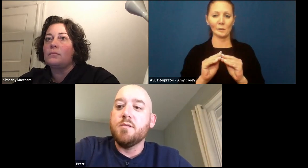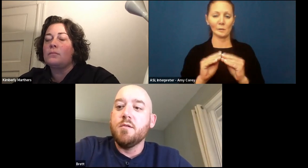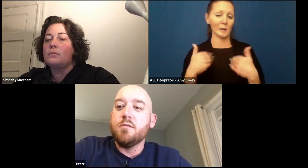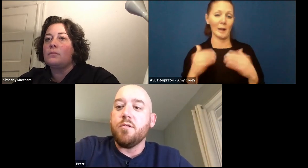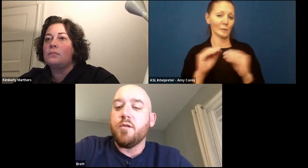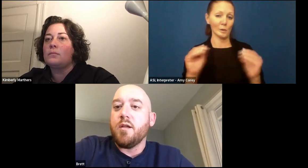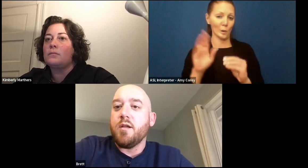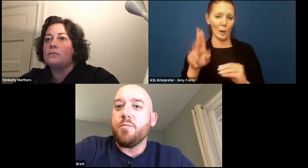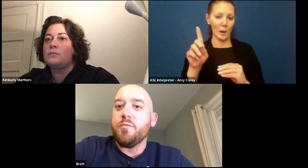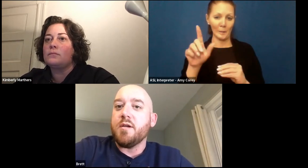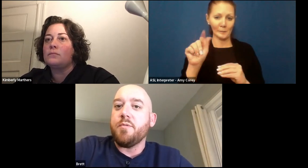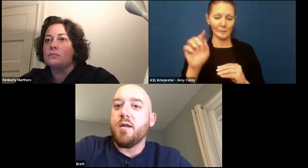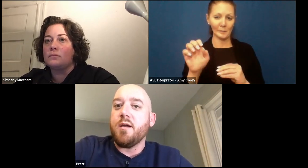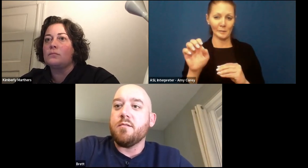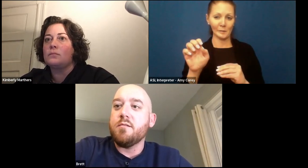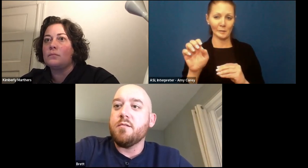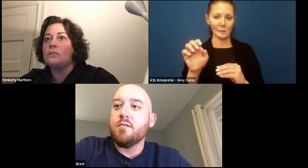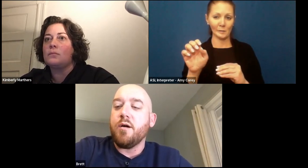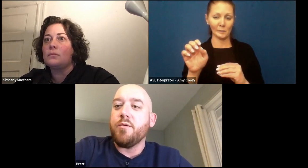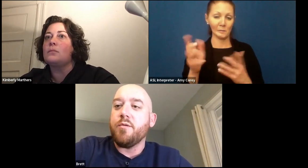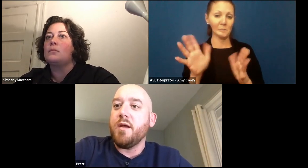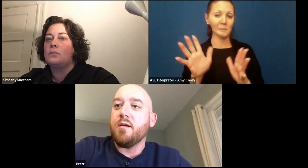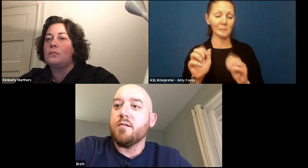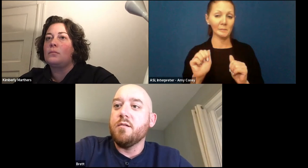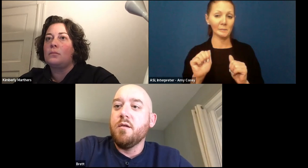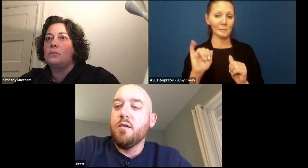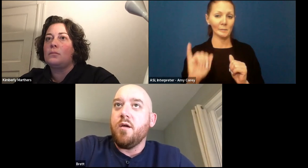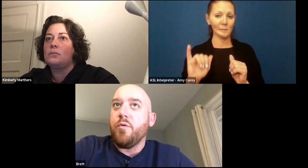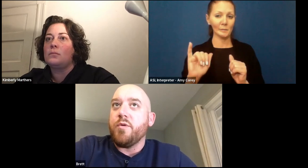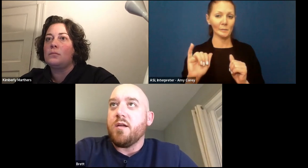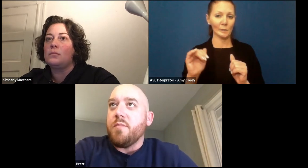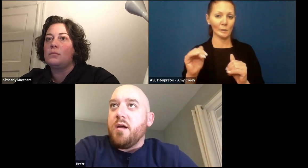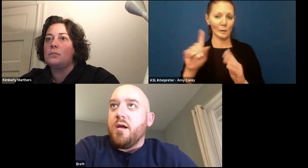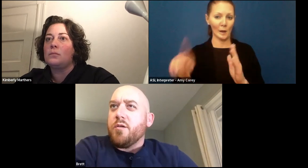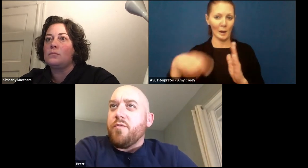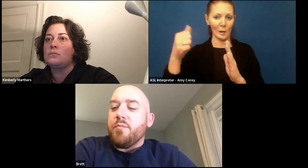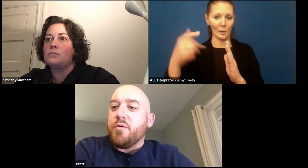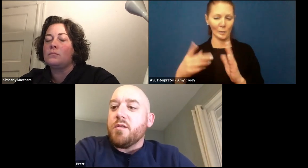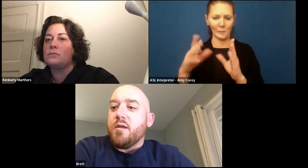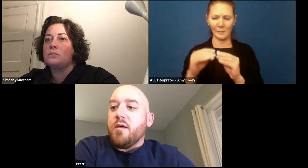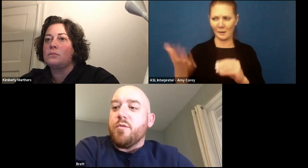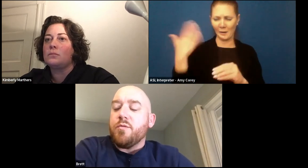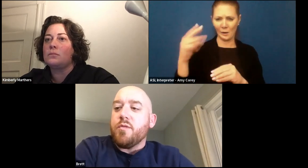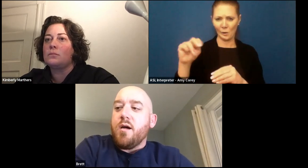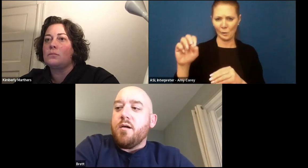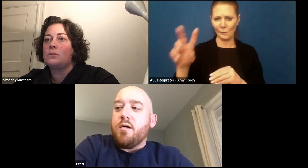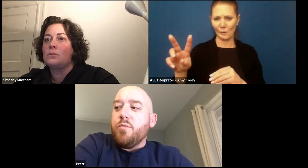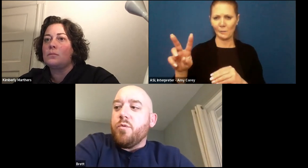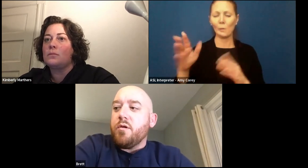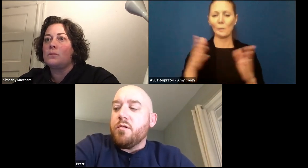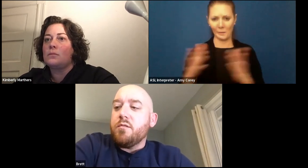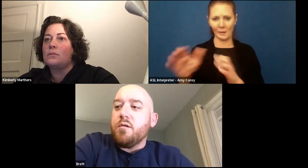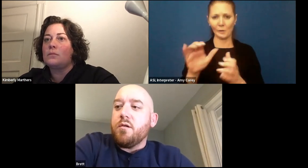update. So the next step will be our next meeting. And when we last met in like November, we said that we would do